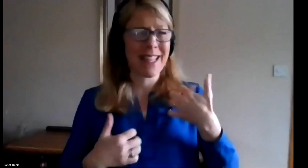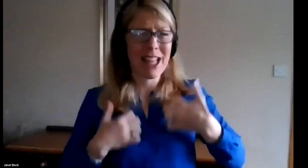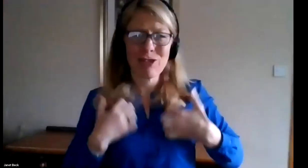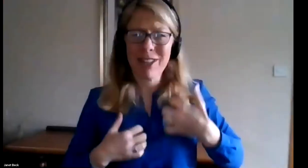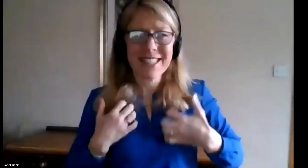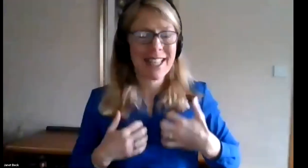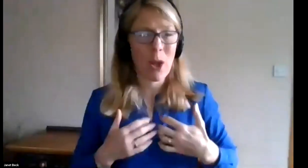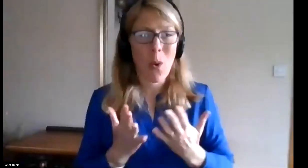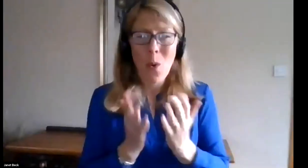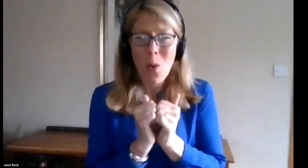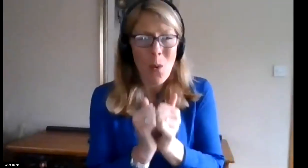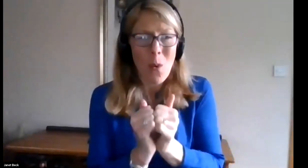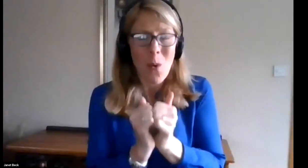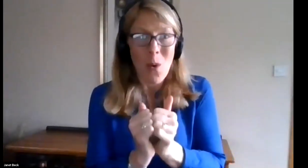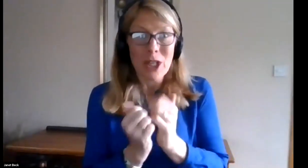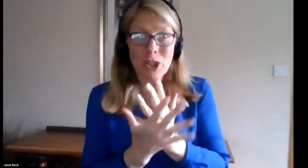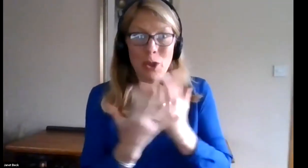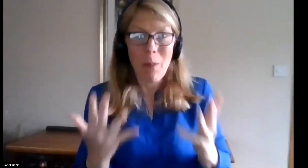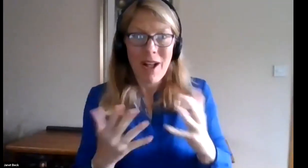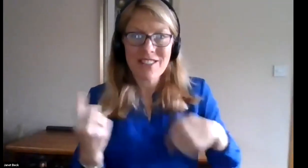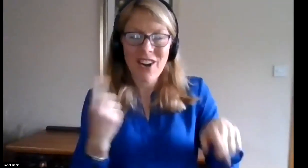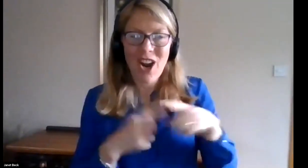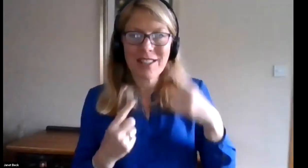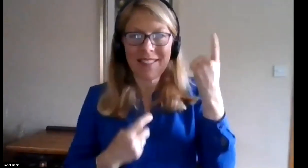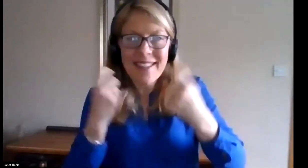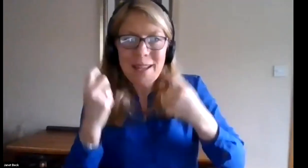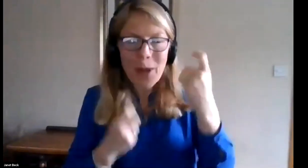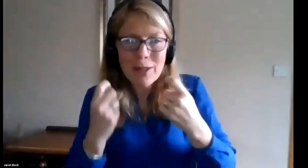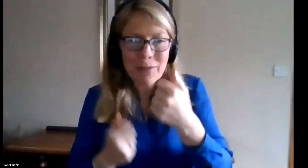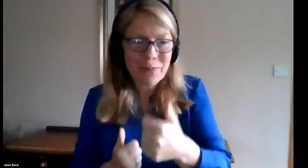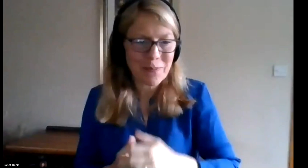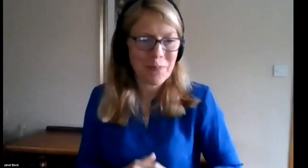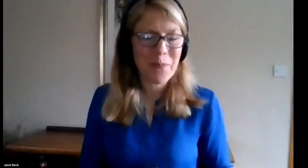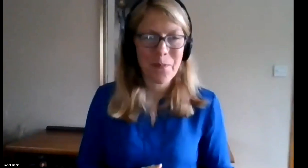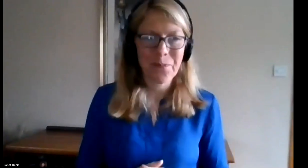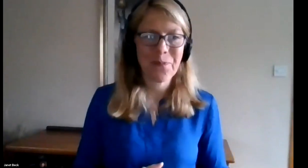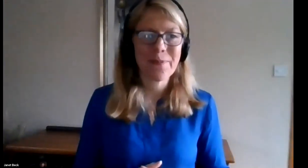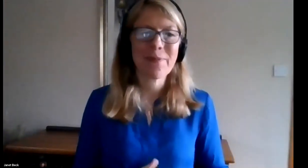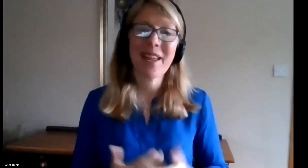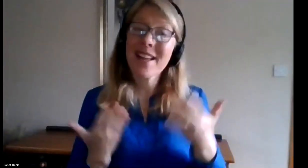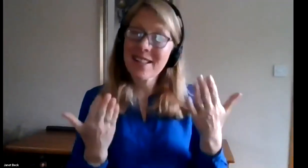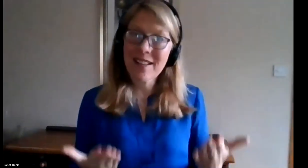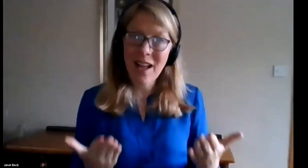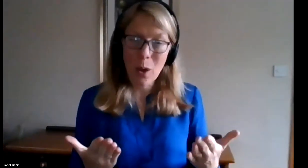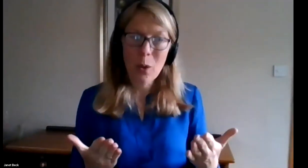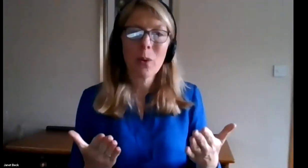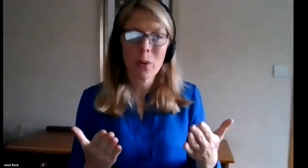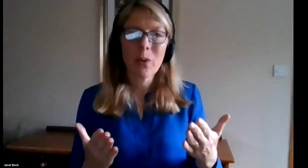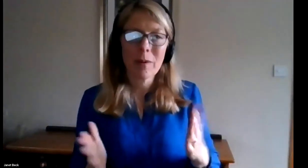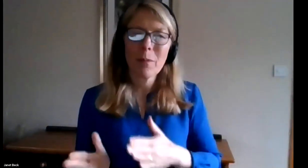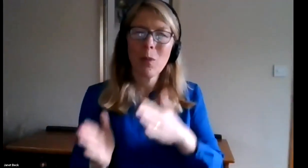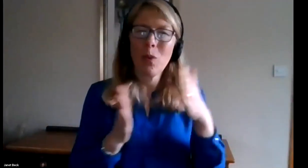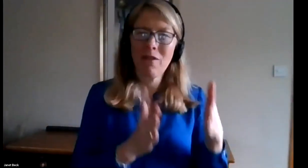think about and to draw from. So this bit is where we move to the kind of questions